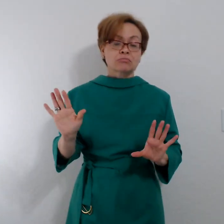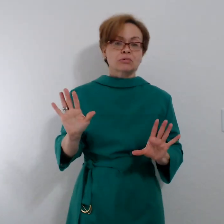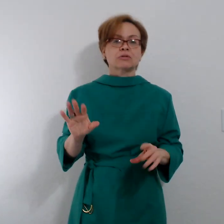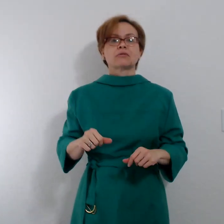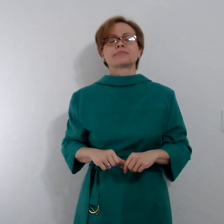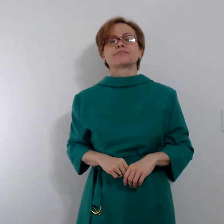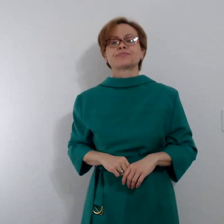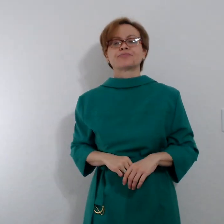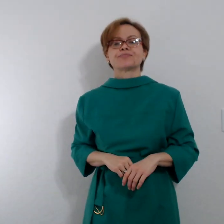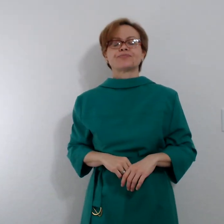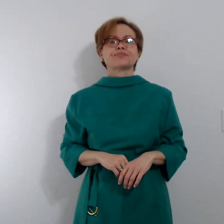you about.